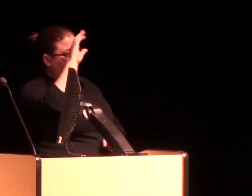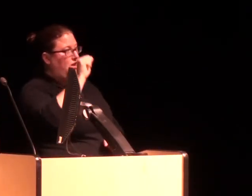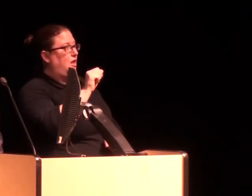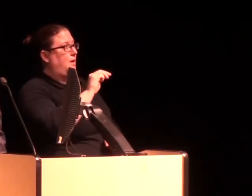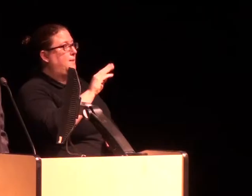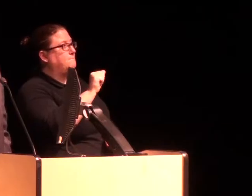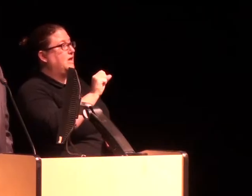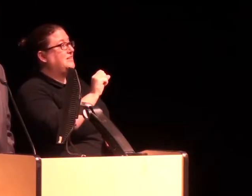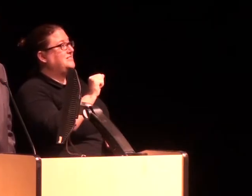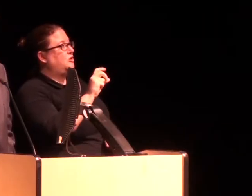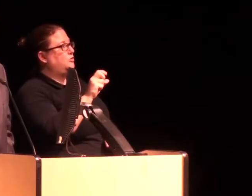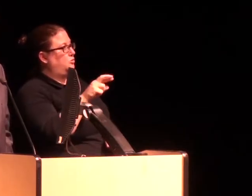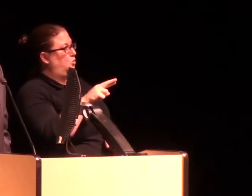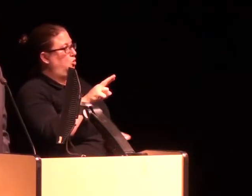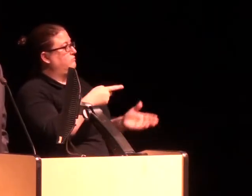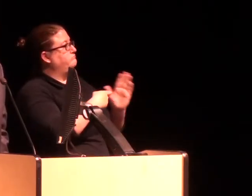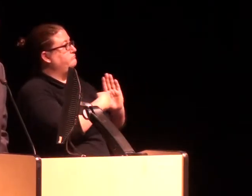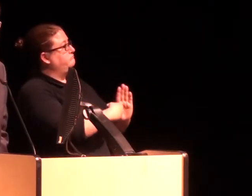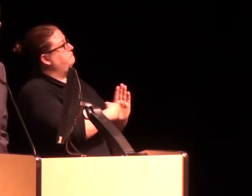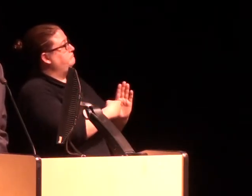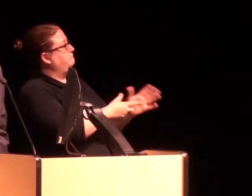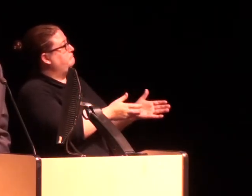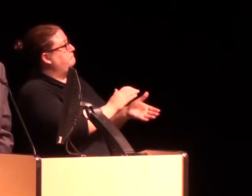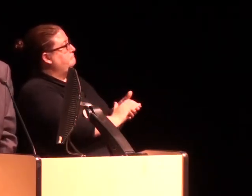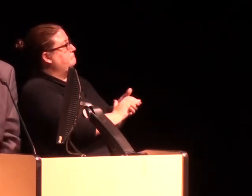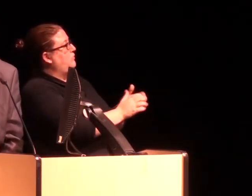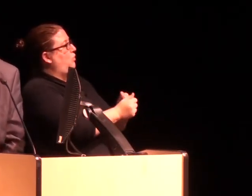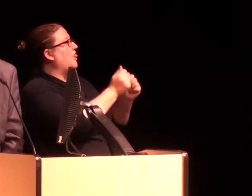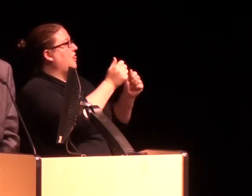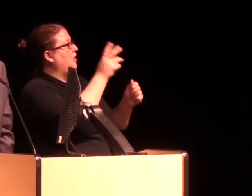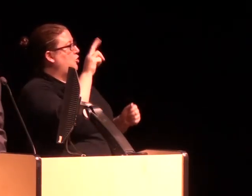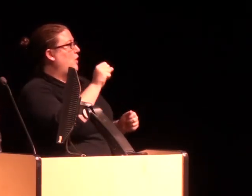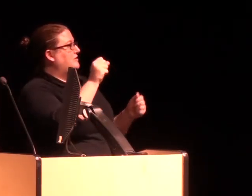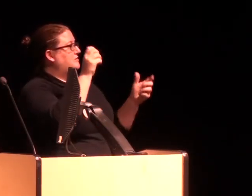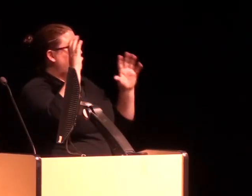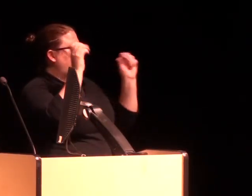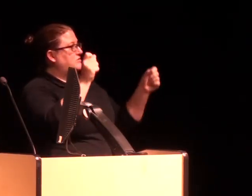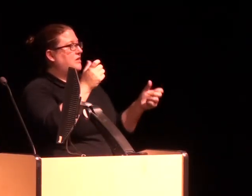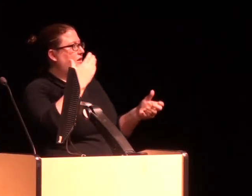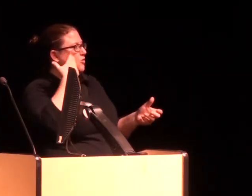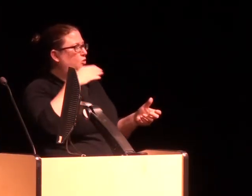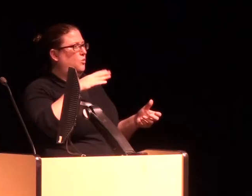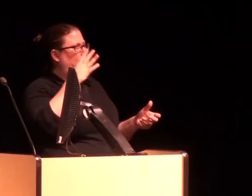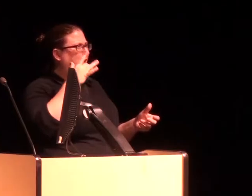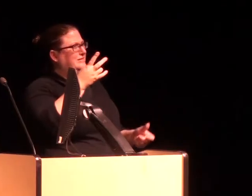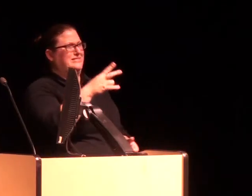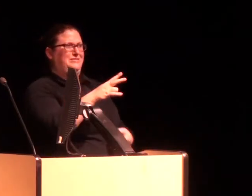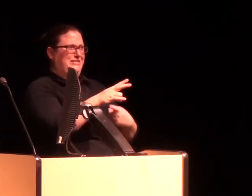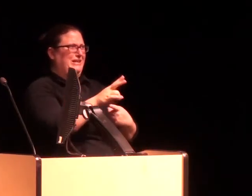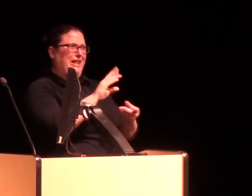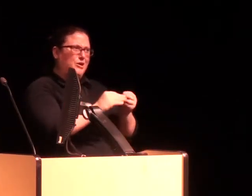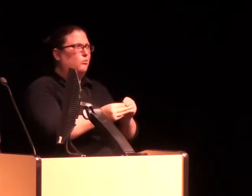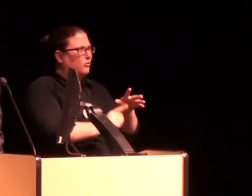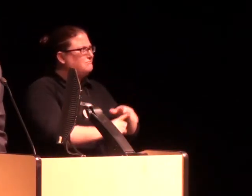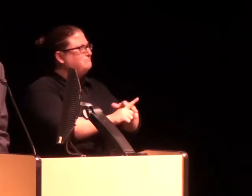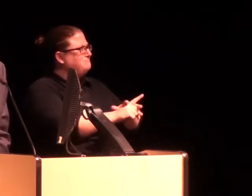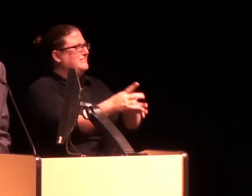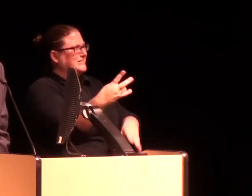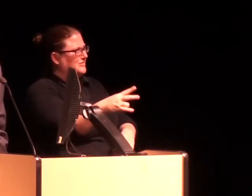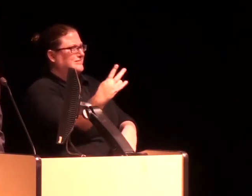credential to a US president. And I don't know why 17 is so important for us, many important things on